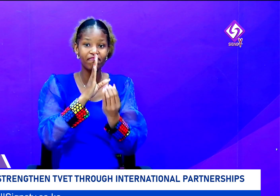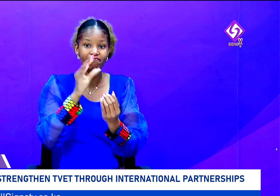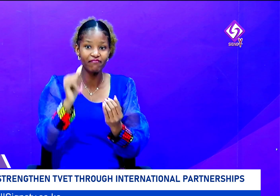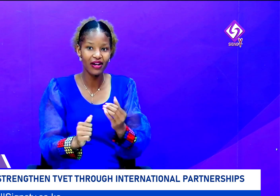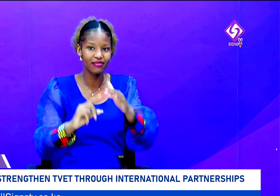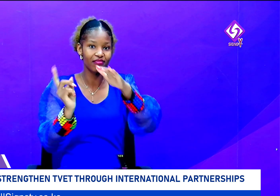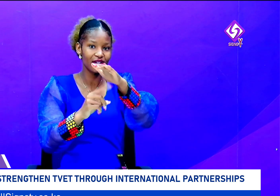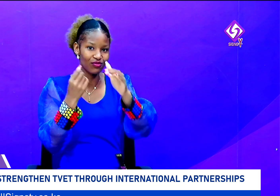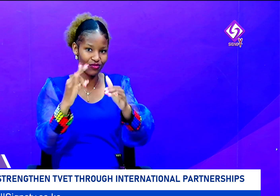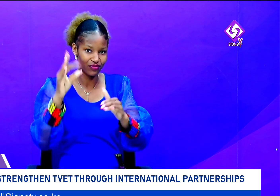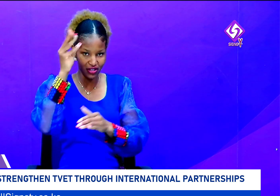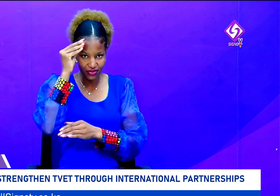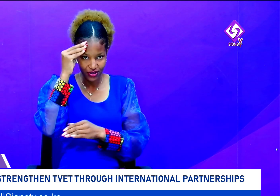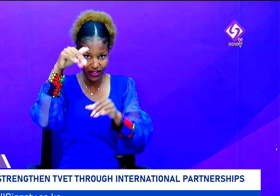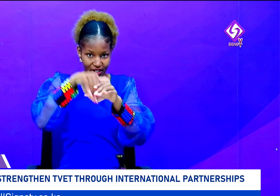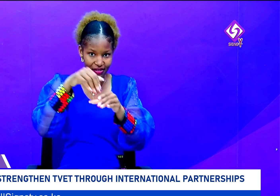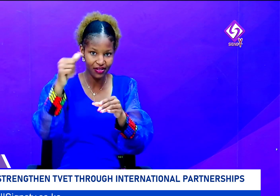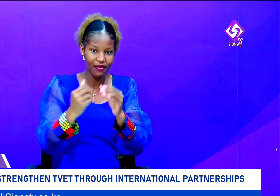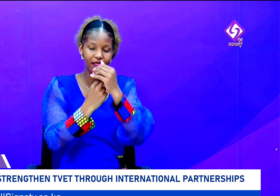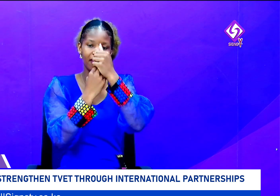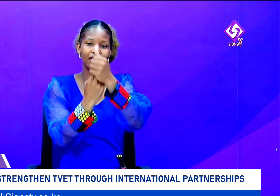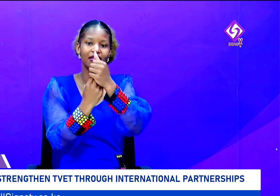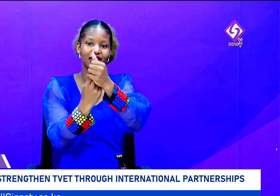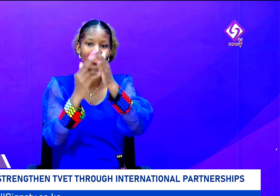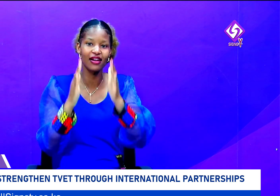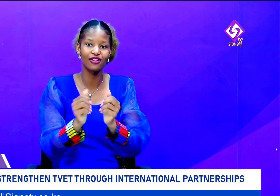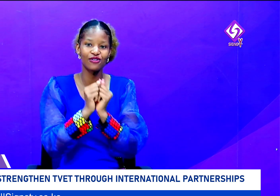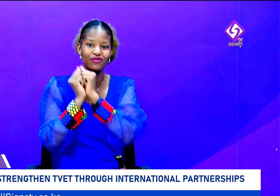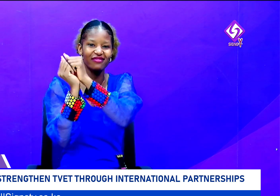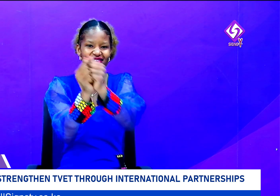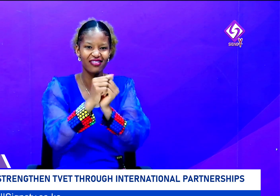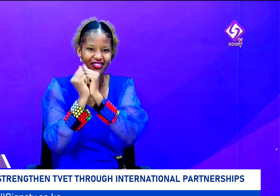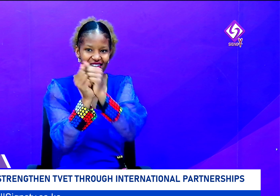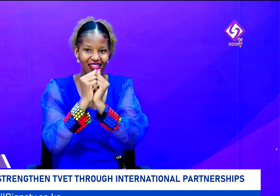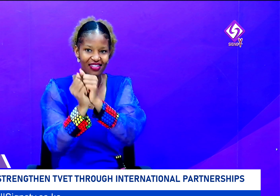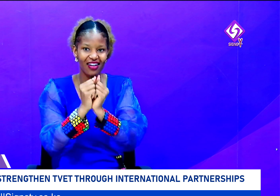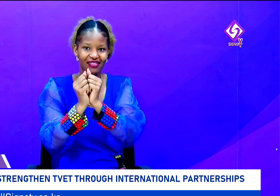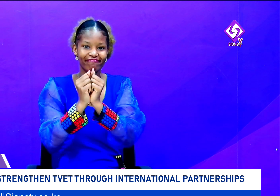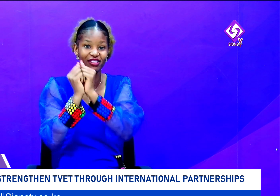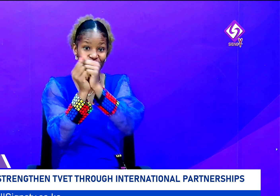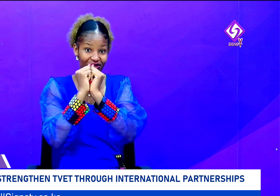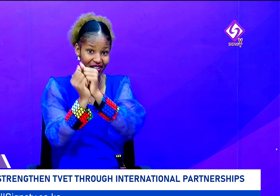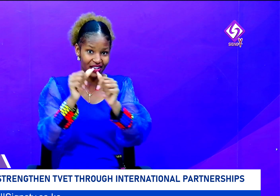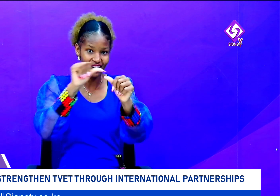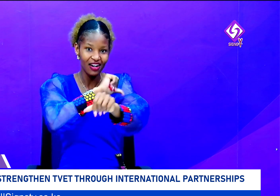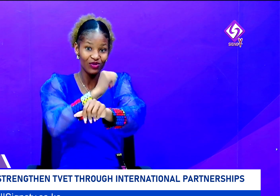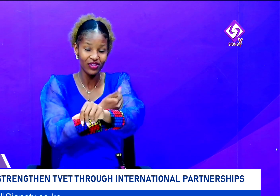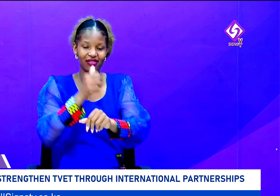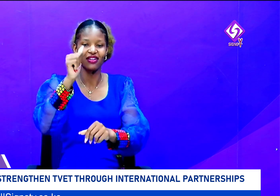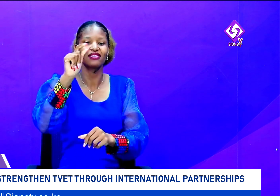skills acquisition. The event was organized by the Ministry of Education in partnership